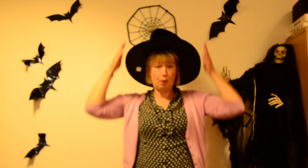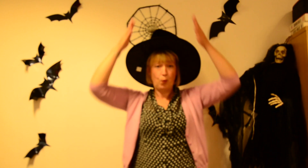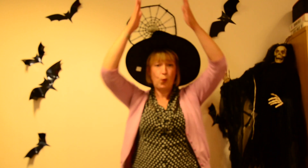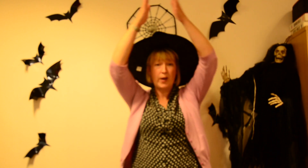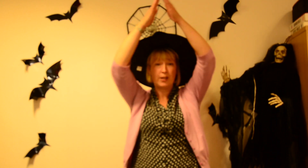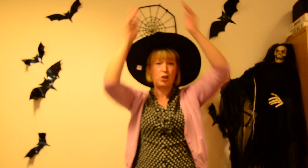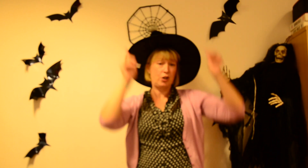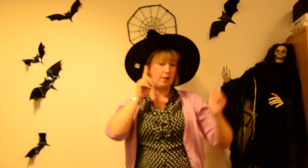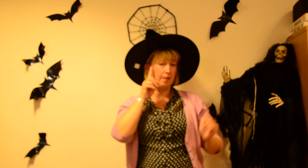Witch.